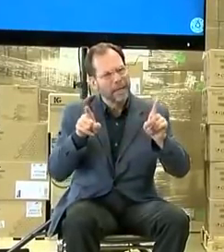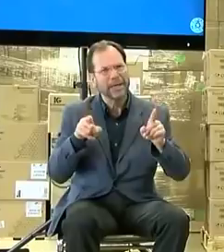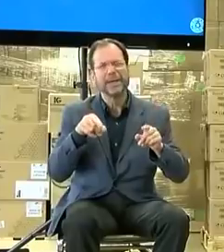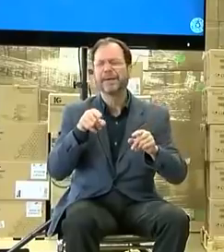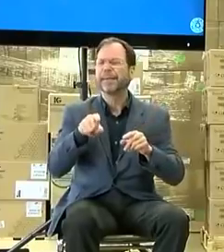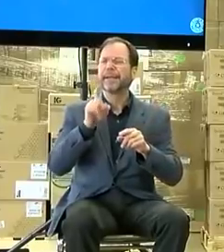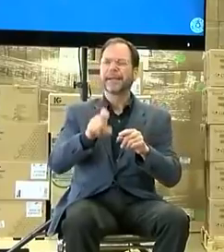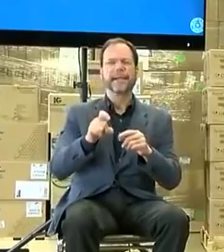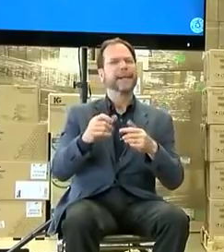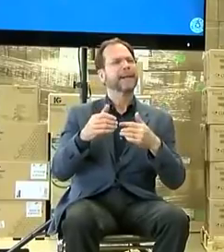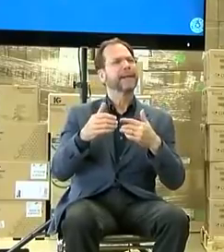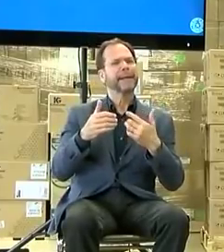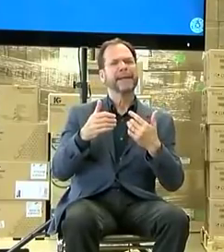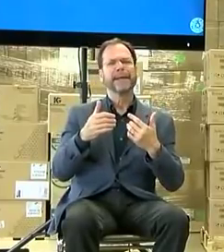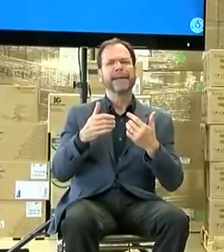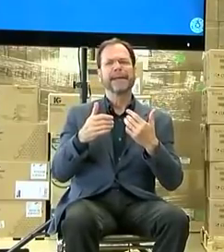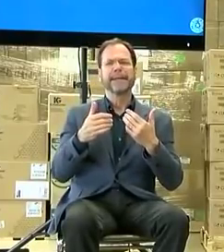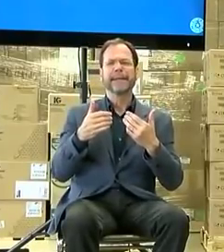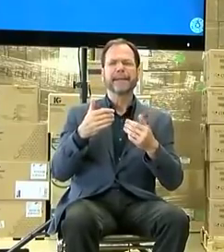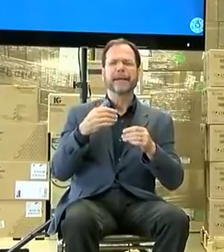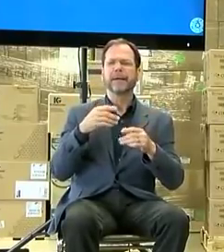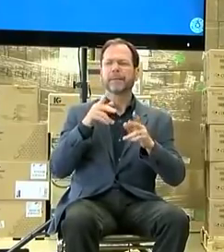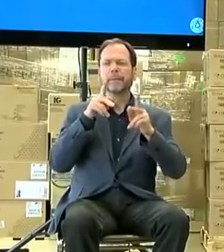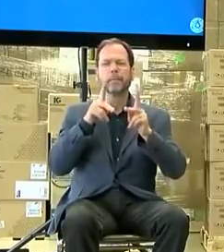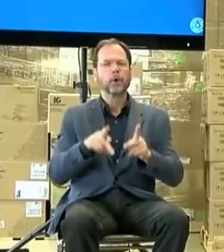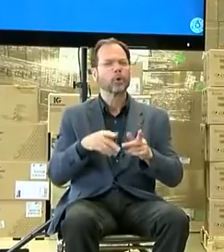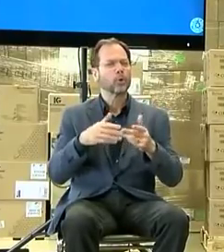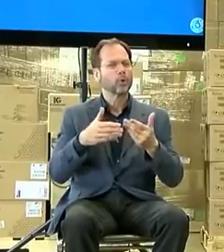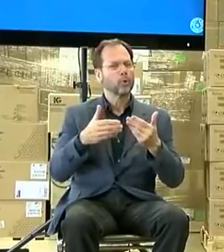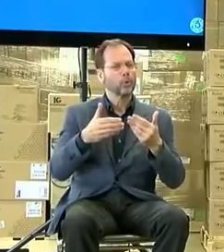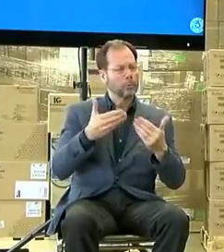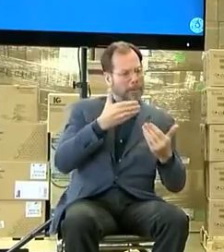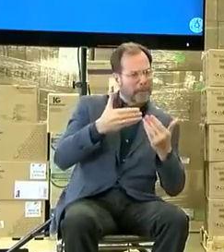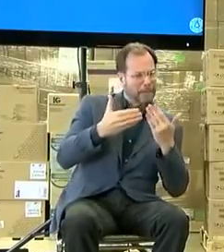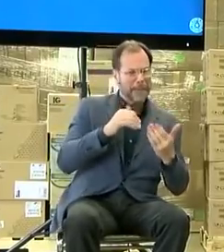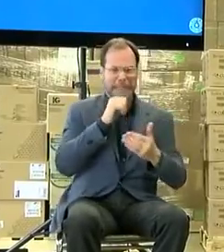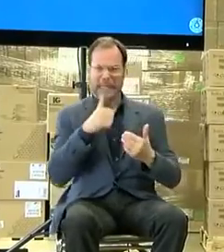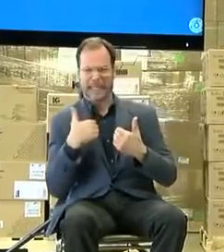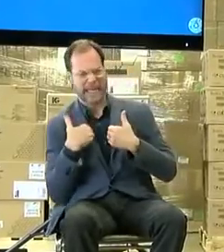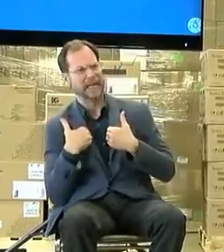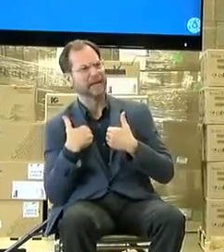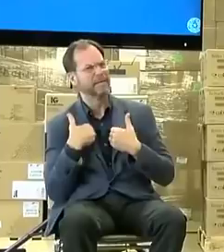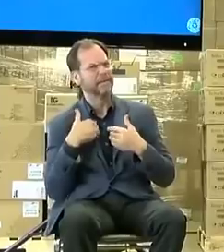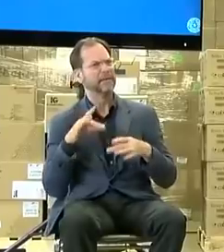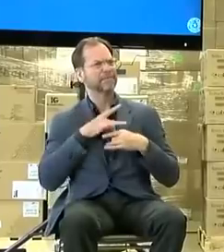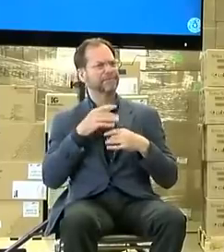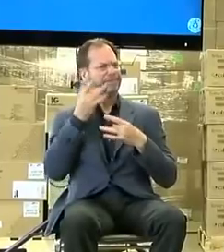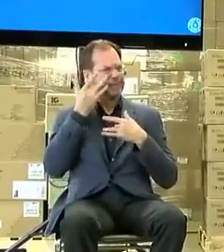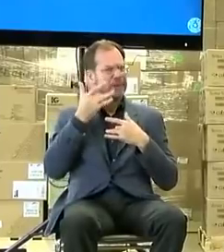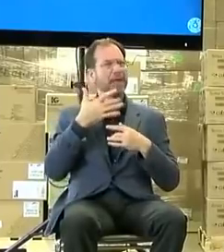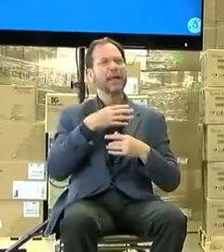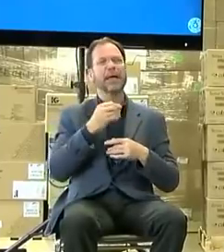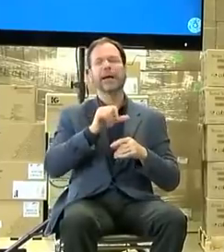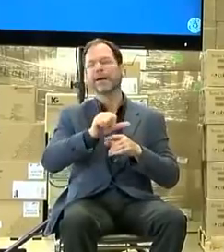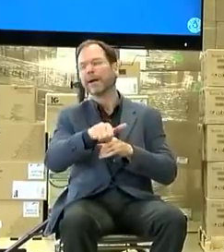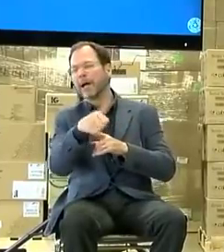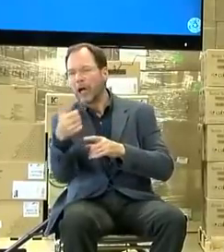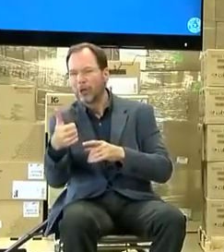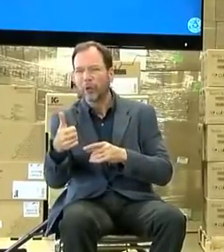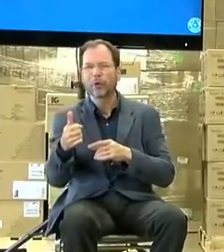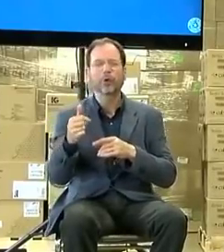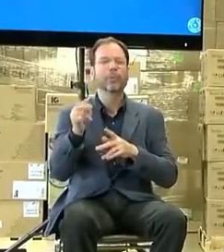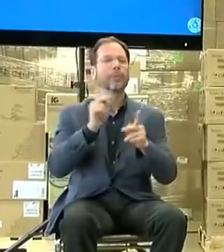need for COVID-19 or have an inpatient that had COVID-19. We also included other healthcare